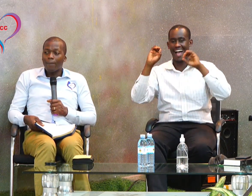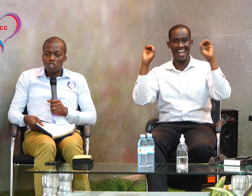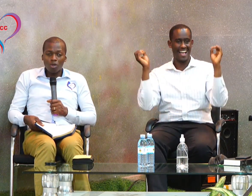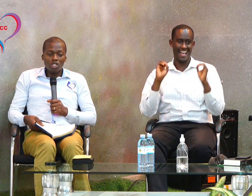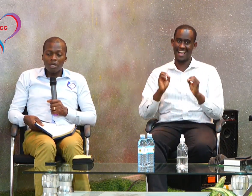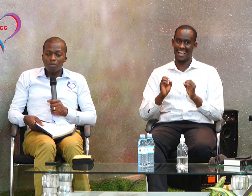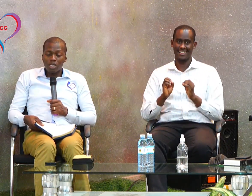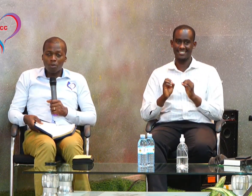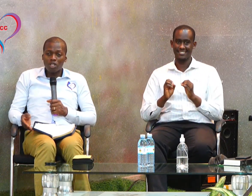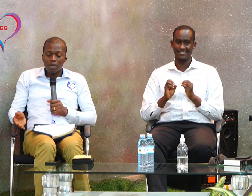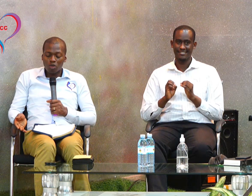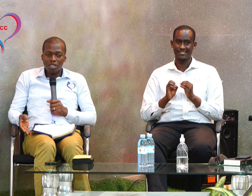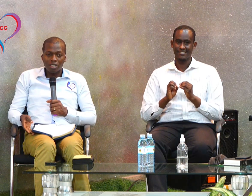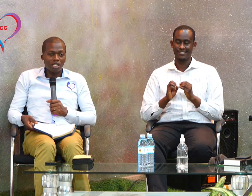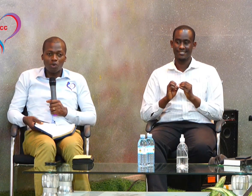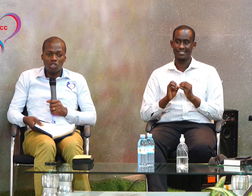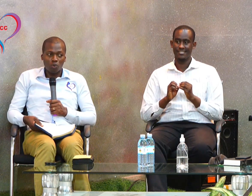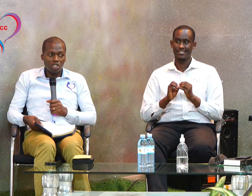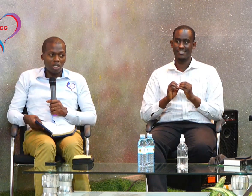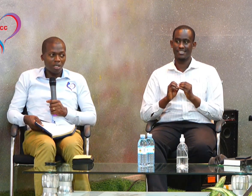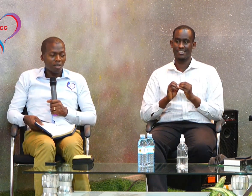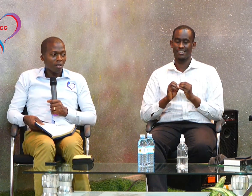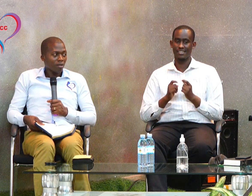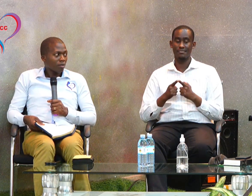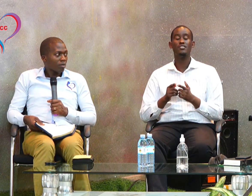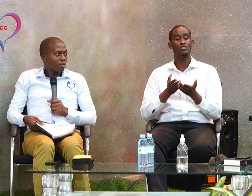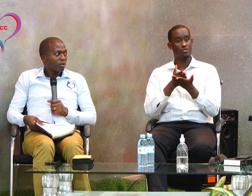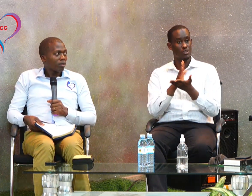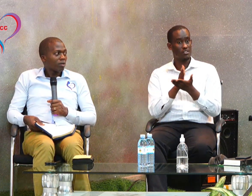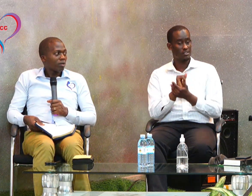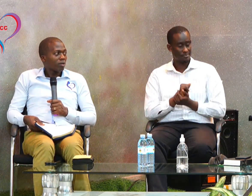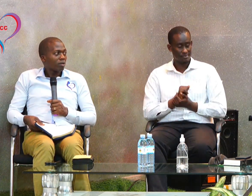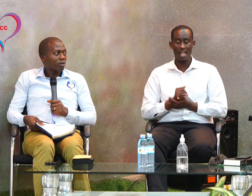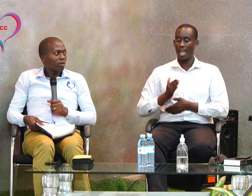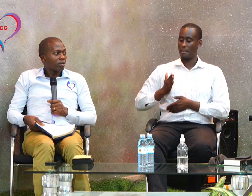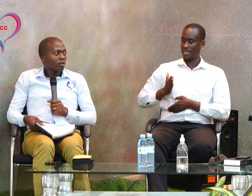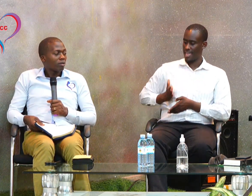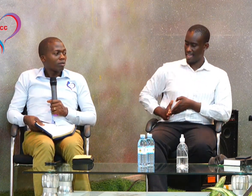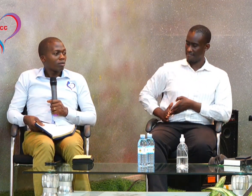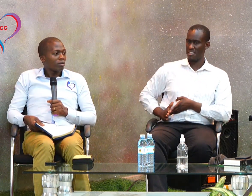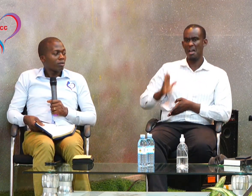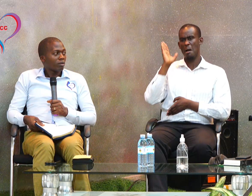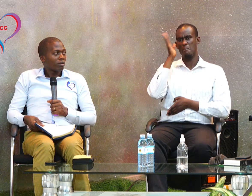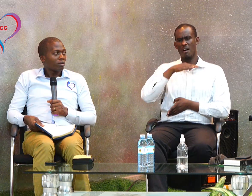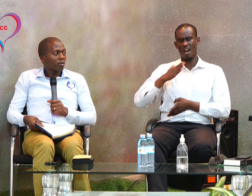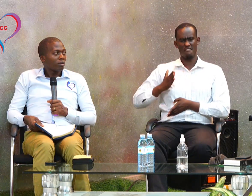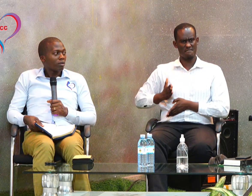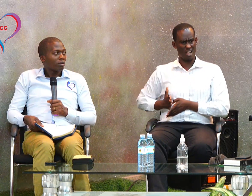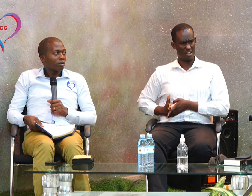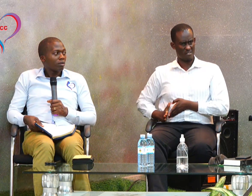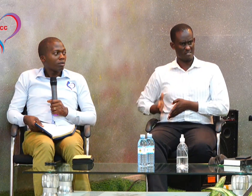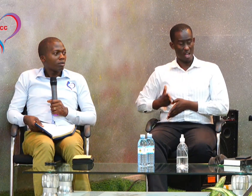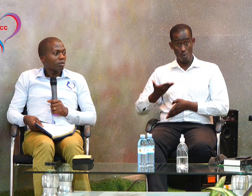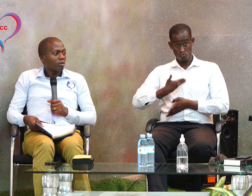atenga masomero gye basomeseza sibwe ekitabwe kiri. In fact, all the behaviors and bad habits you have, they were not shouted at